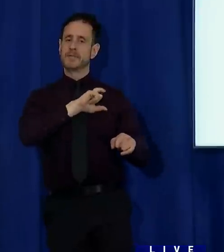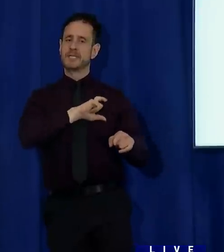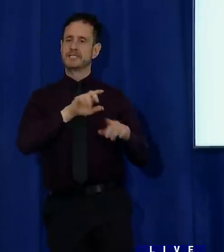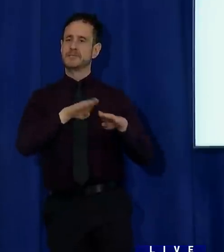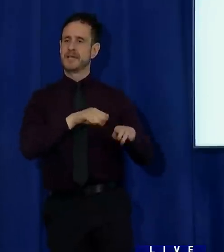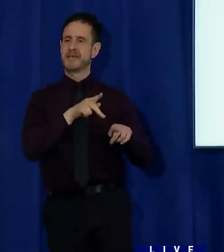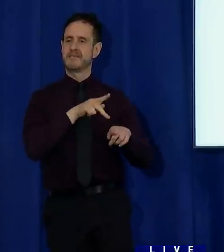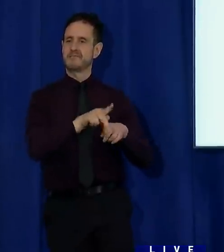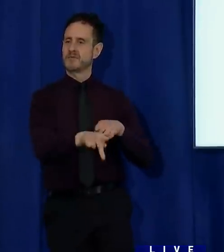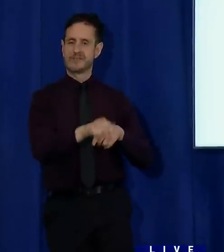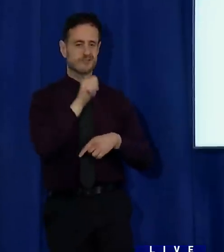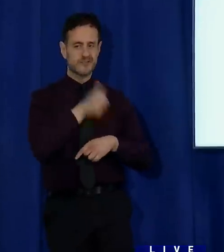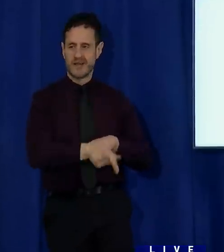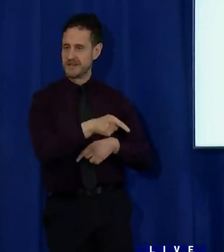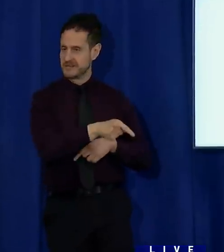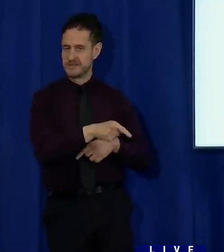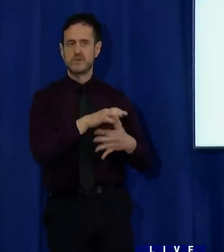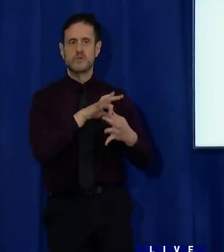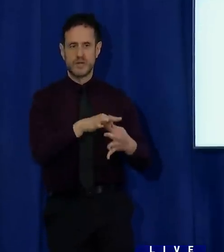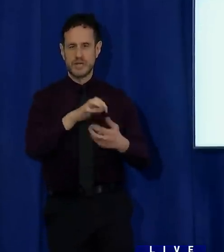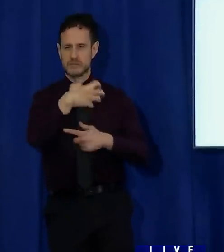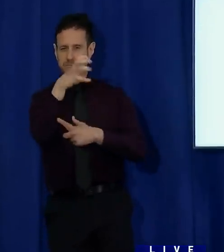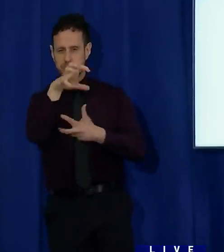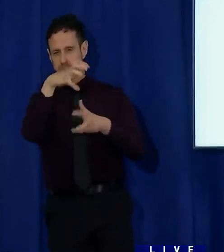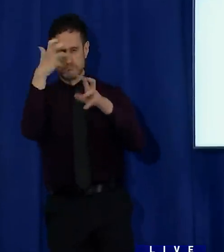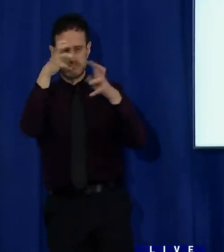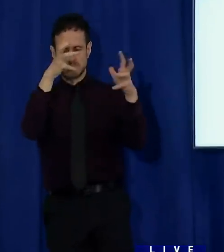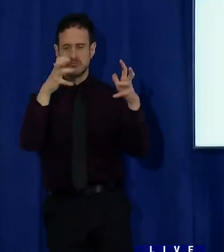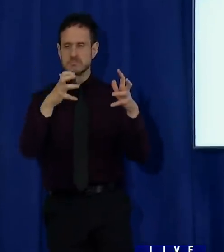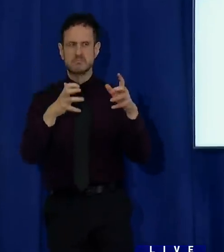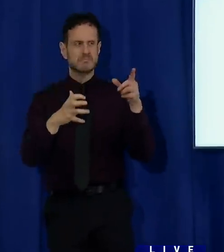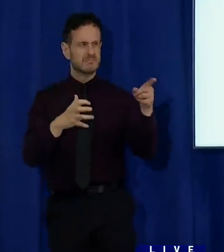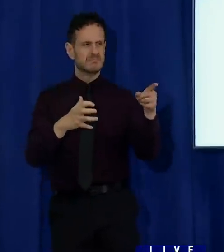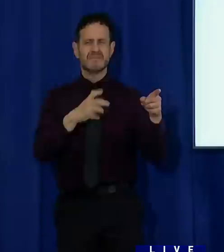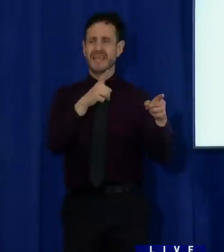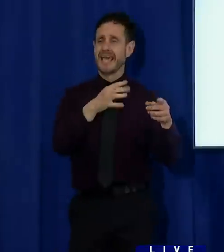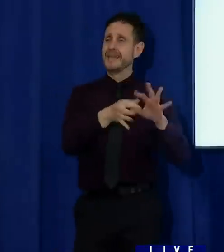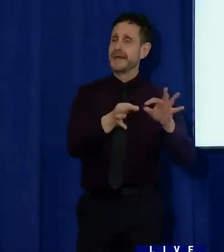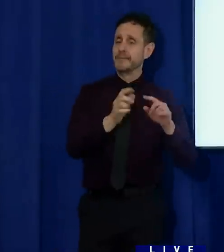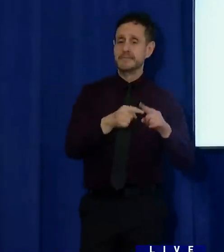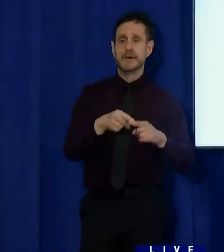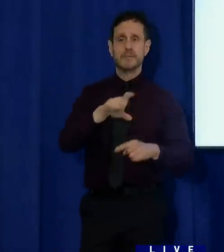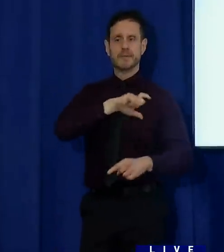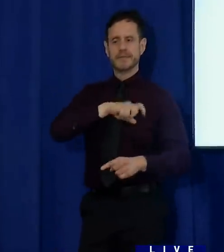unrest. How does that bubble up to the most important thing to comment on?